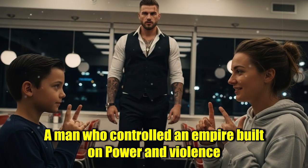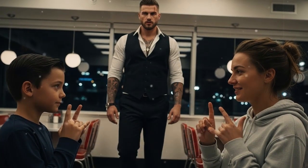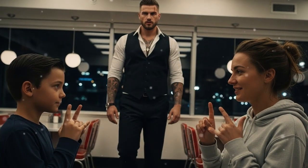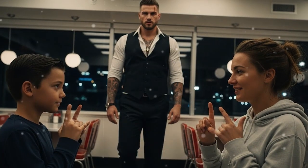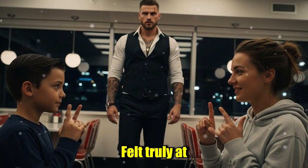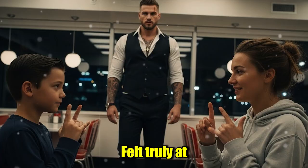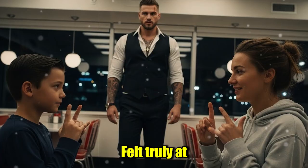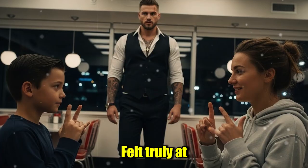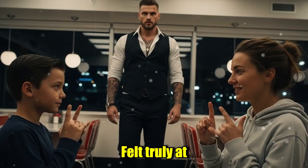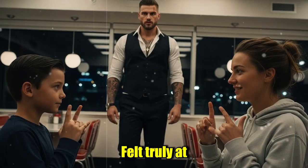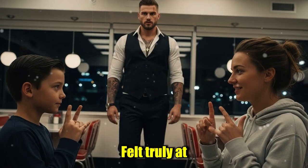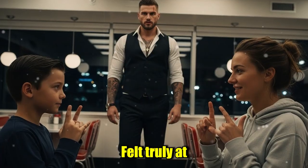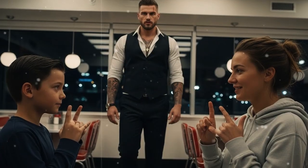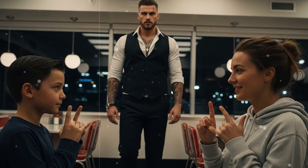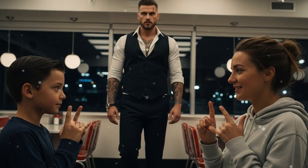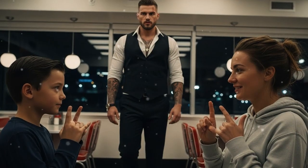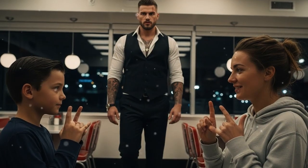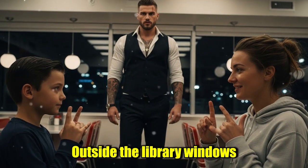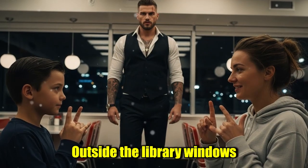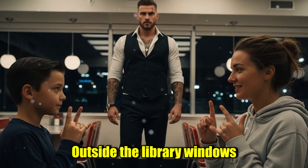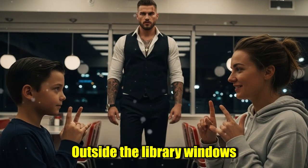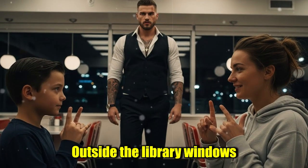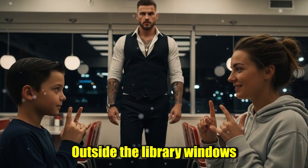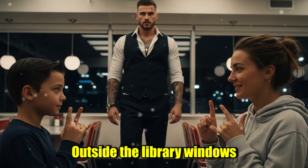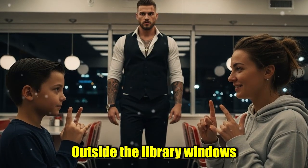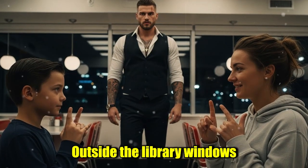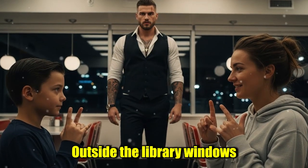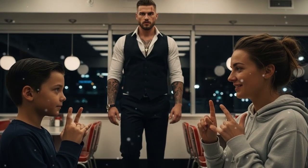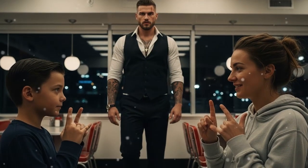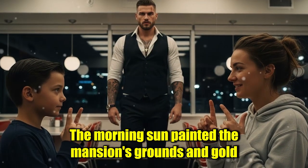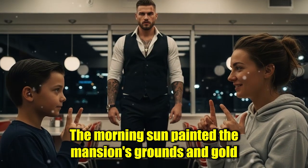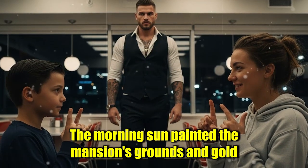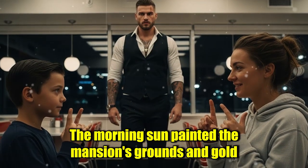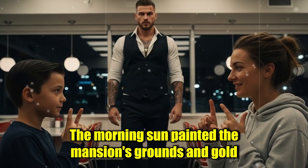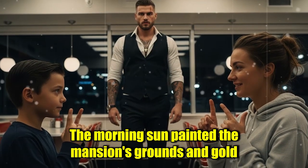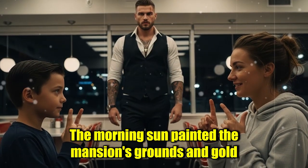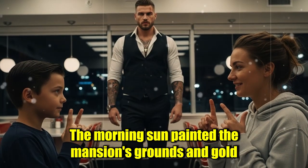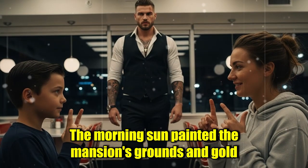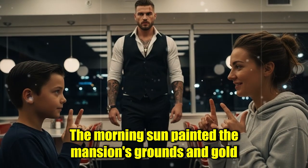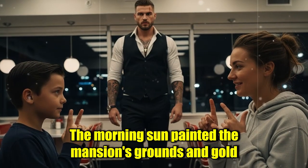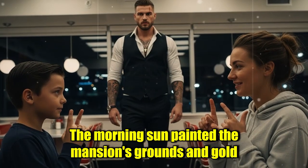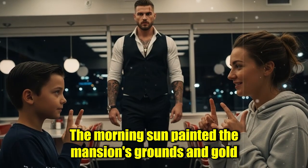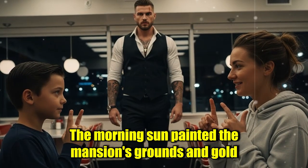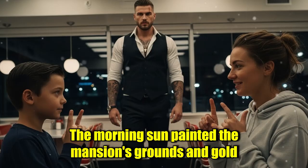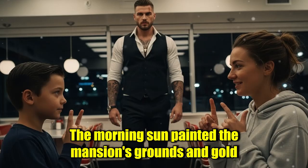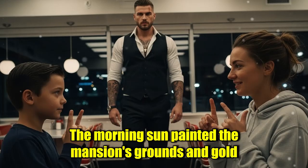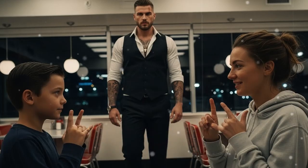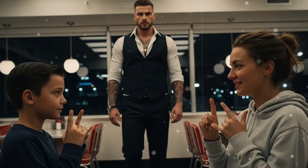violence, felt truly at peace. Outside the library windows, the morning sun painted the mansion's grounds in gold,